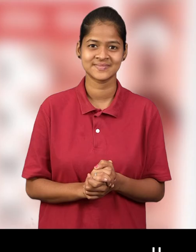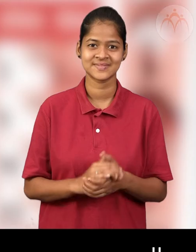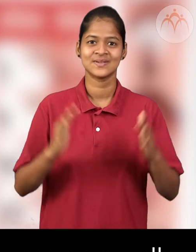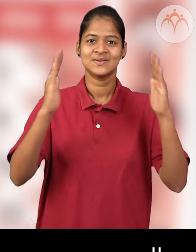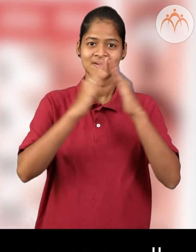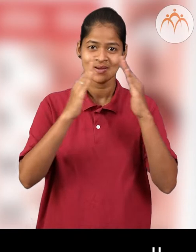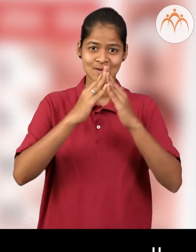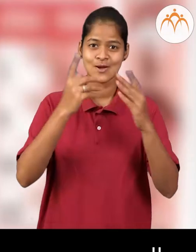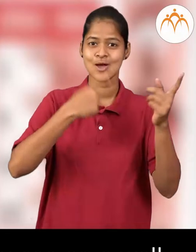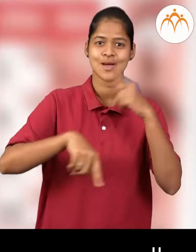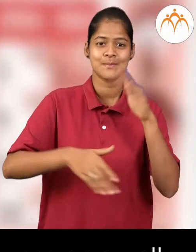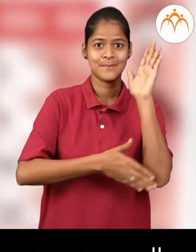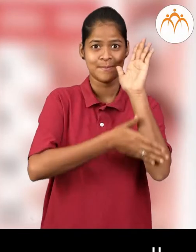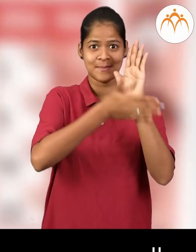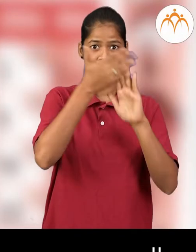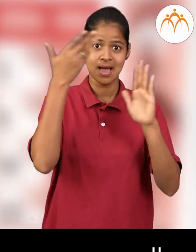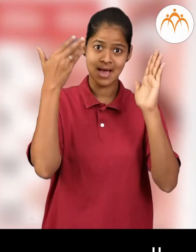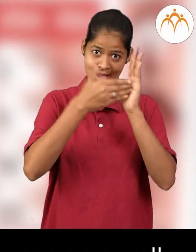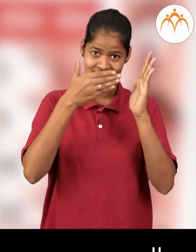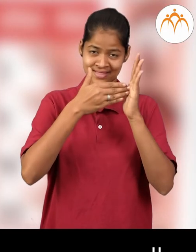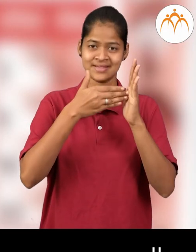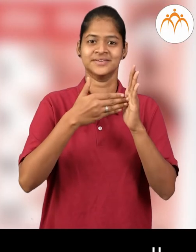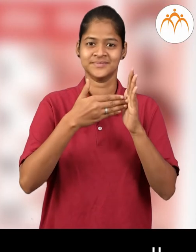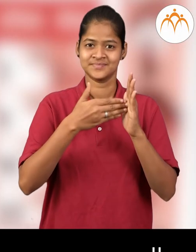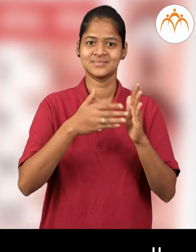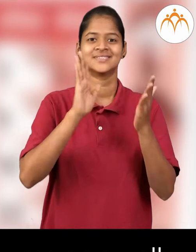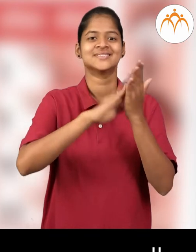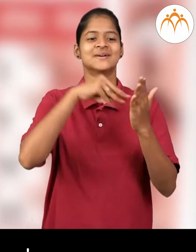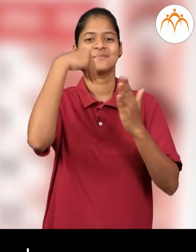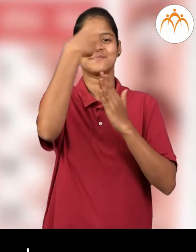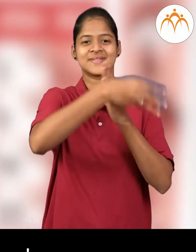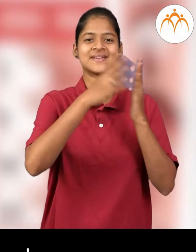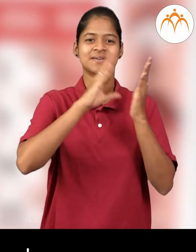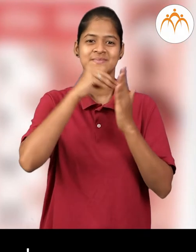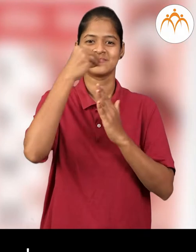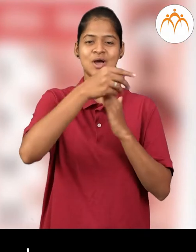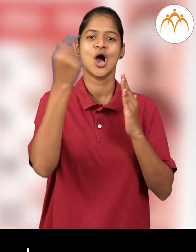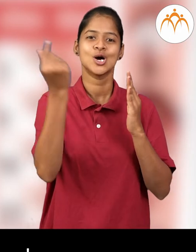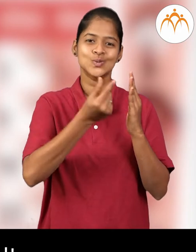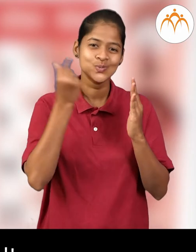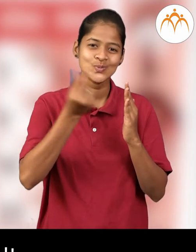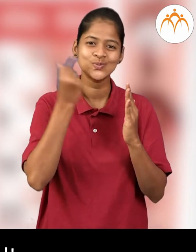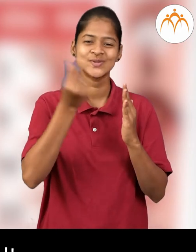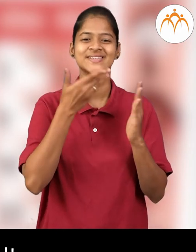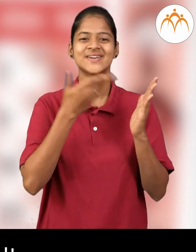This is a calendar that you see on a wall in every house. Most useful.